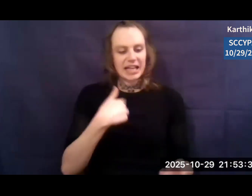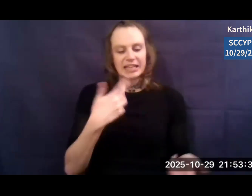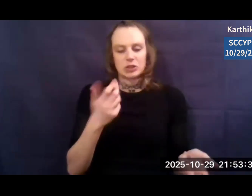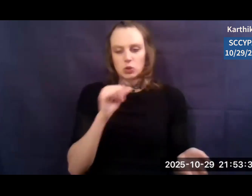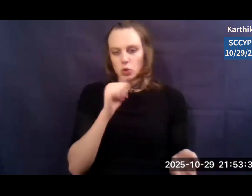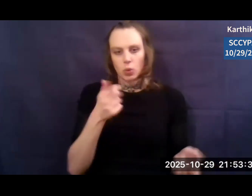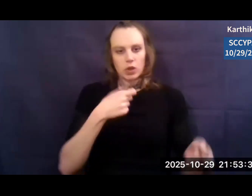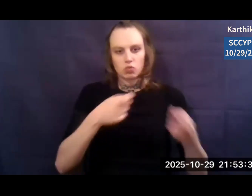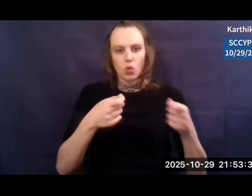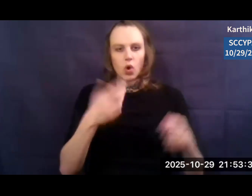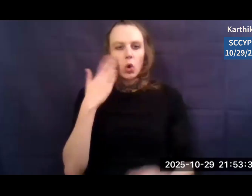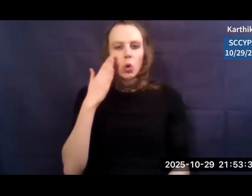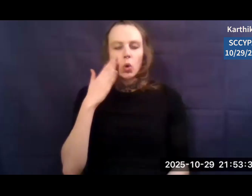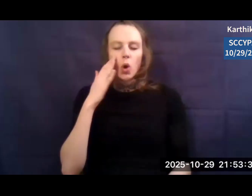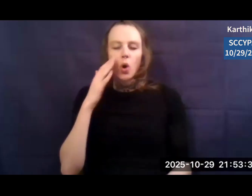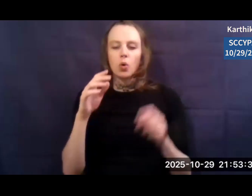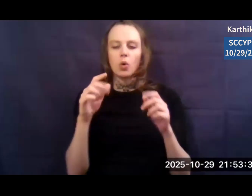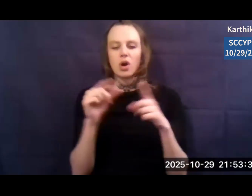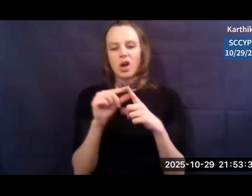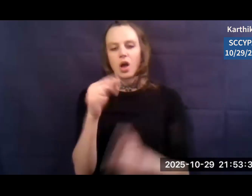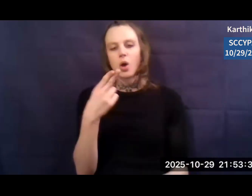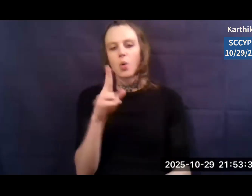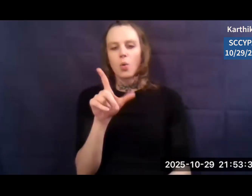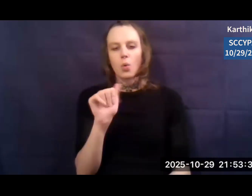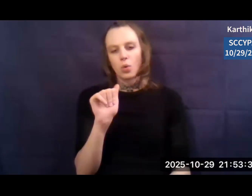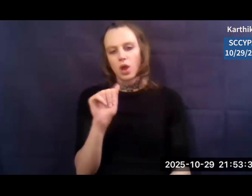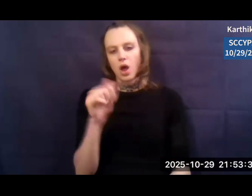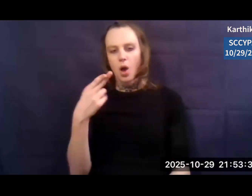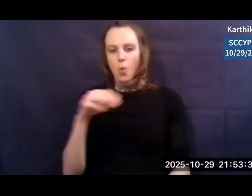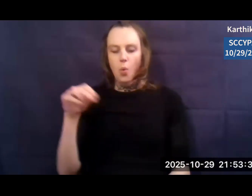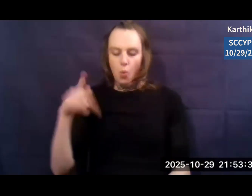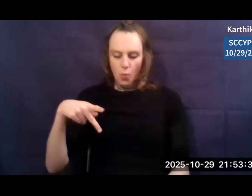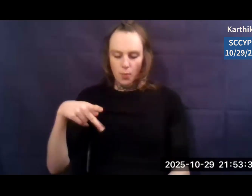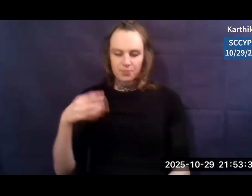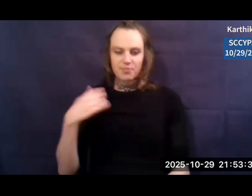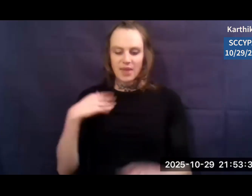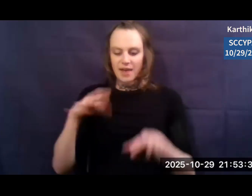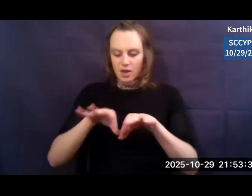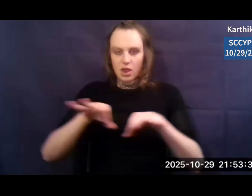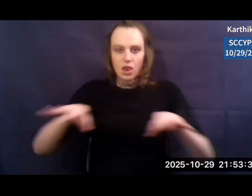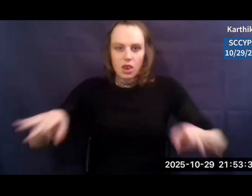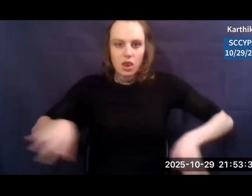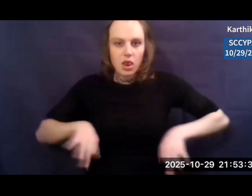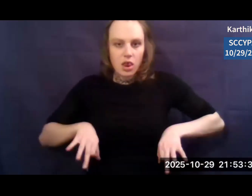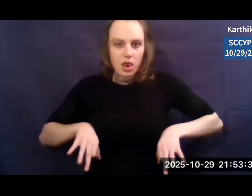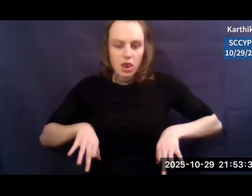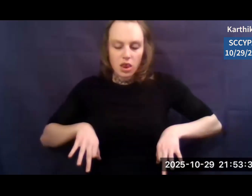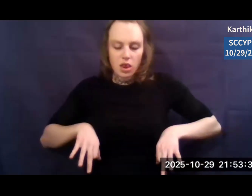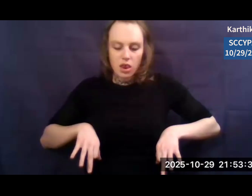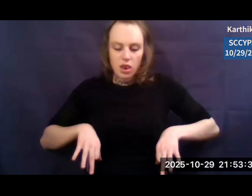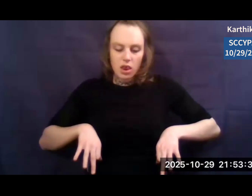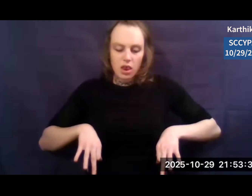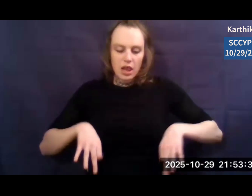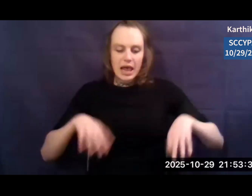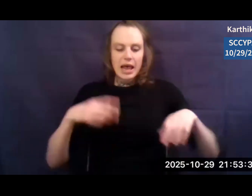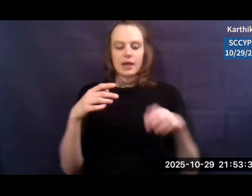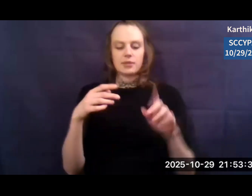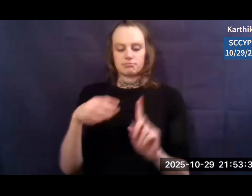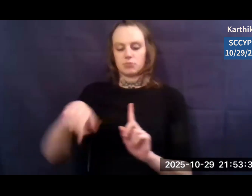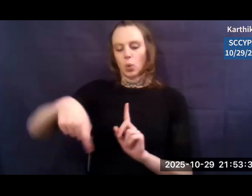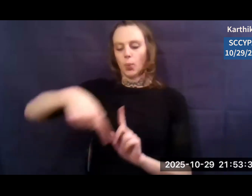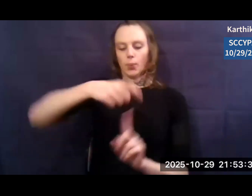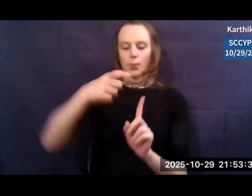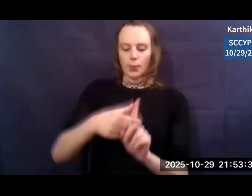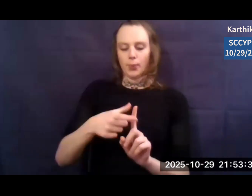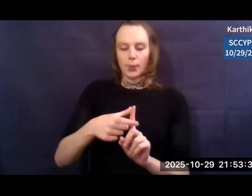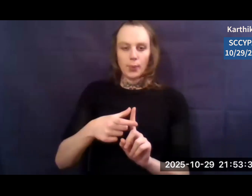which is like if you like put a hula hoop around your waist, like you can only control stuff inside that hula hoop. That's what I have control